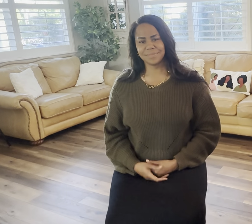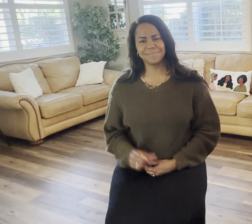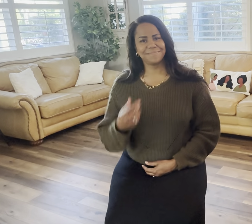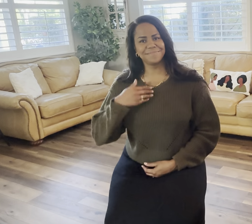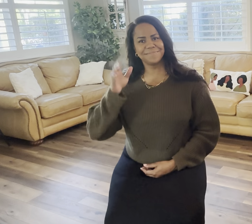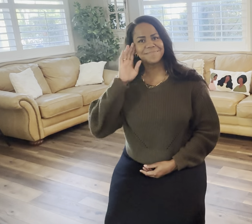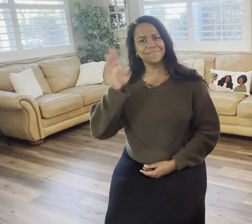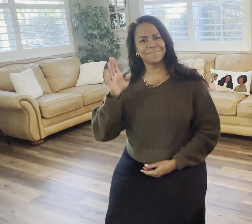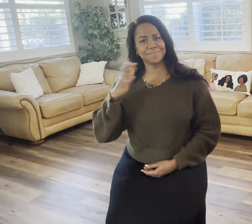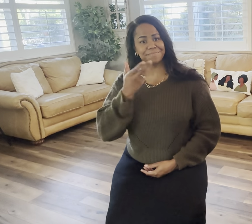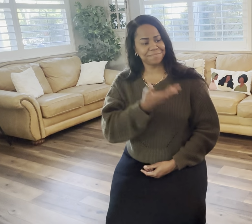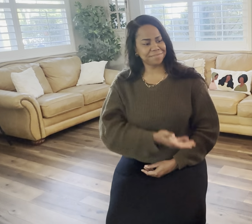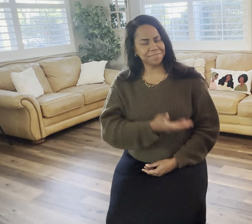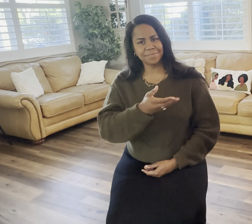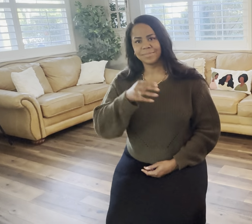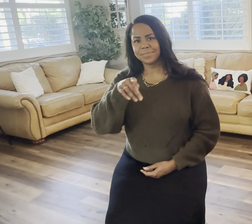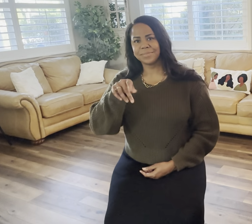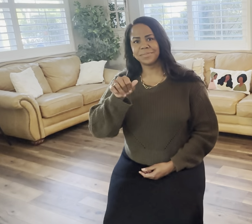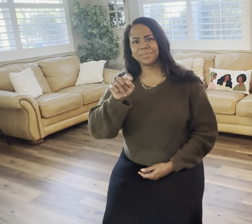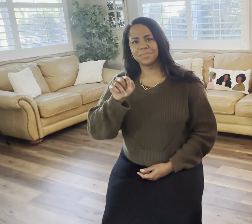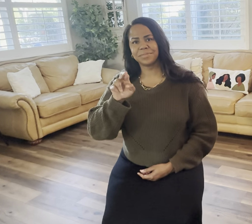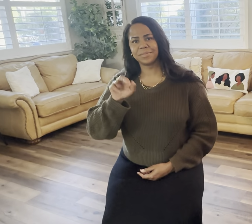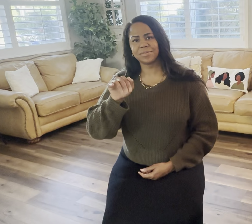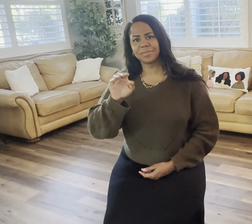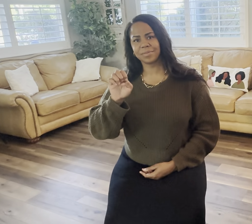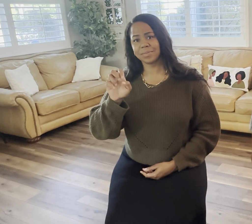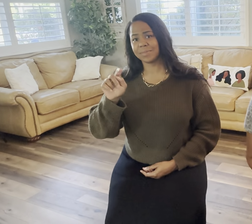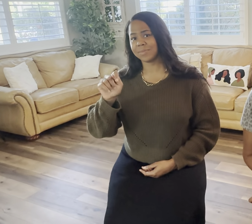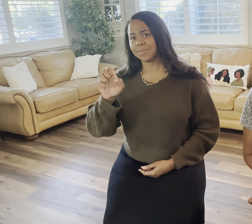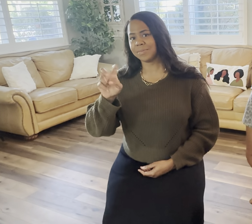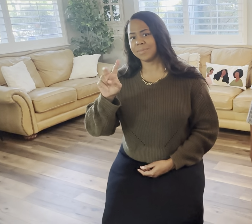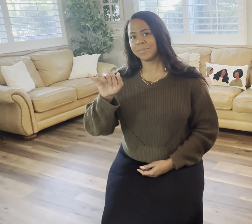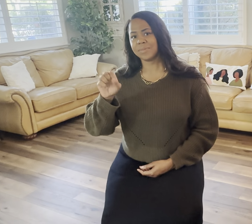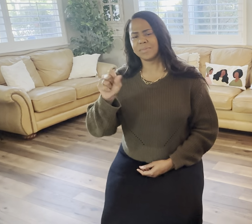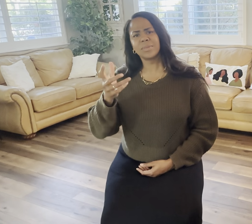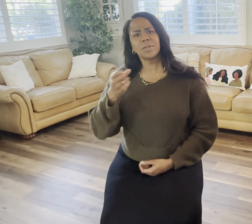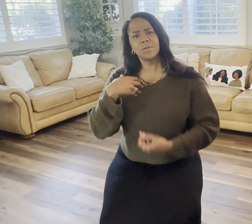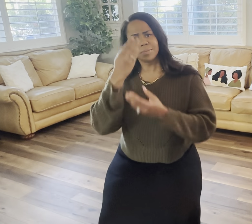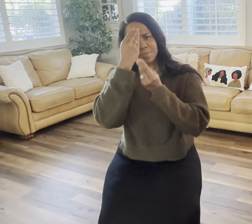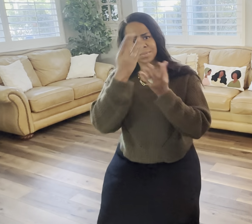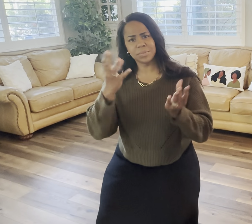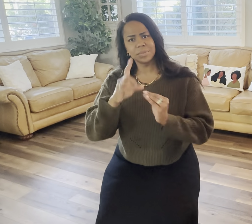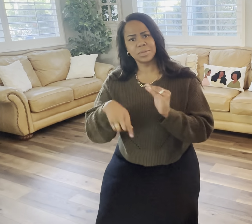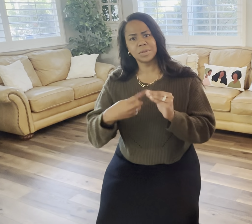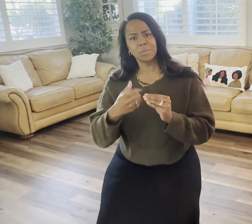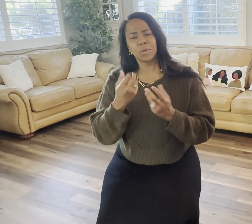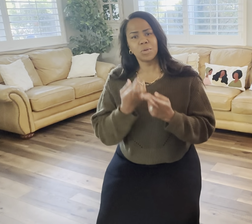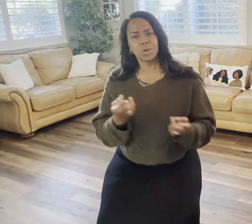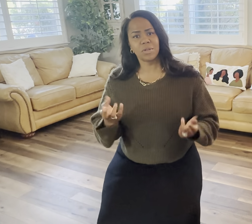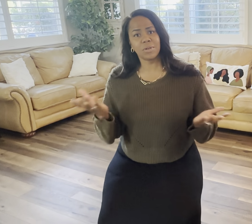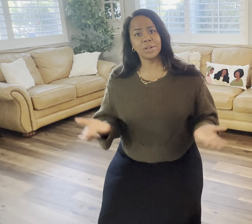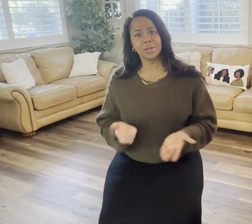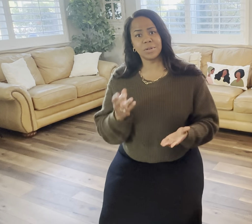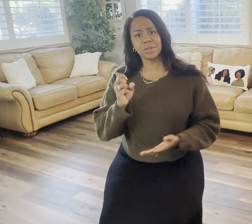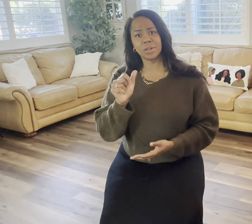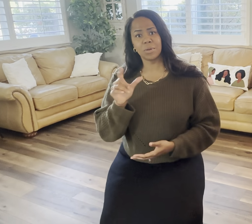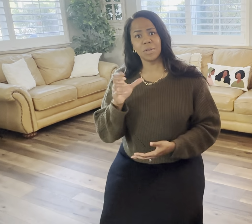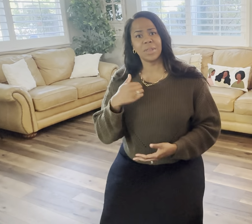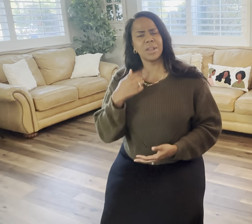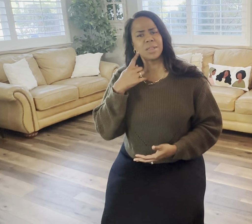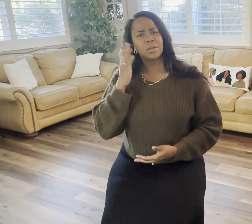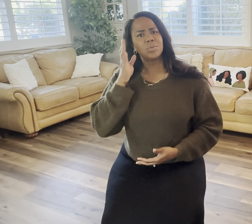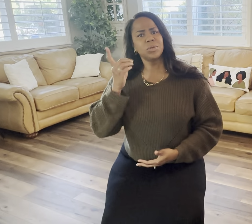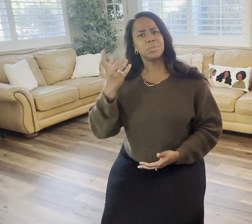Hi, I'm Patrice Tevis. I want to tell you about a resource in Sacramento that I think would be helpful for most people in